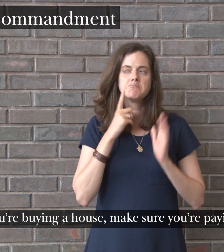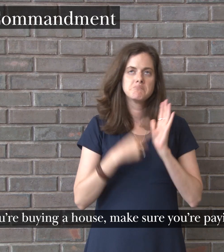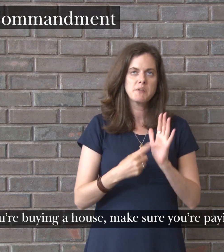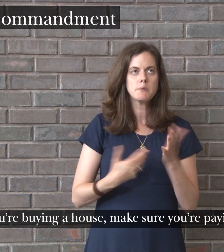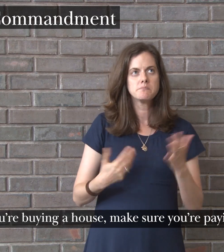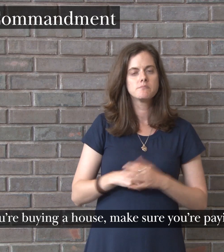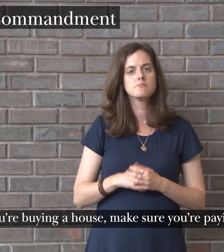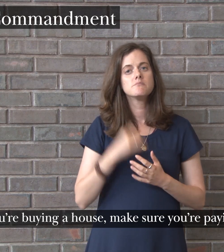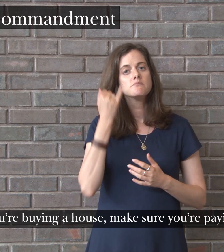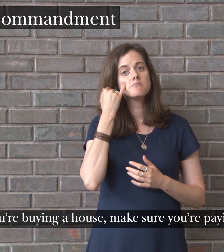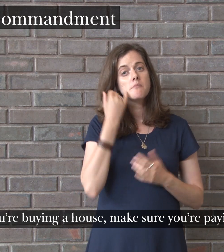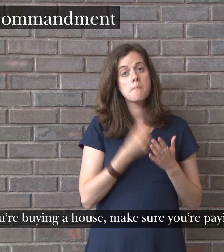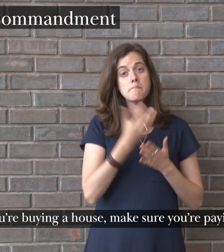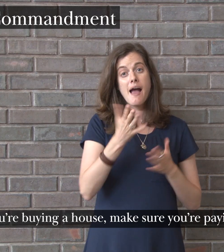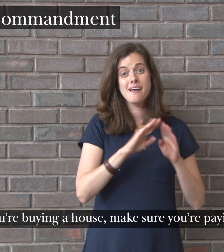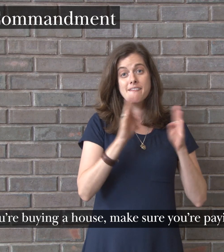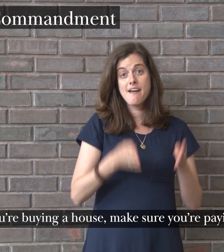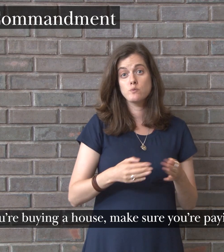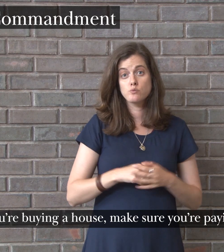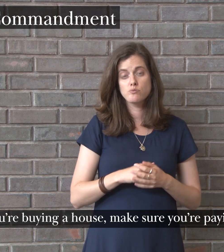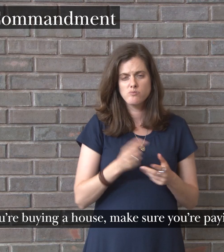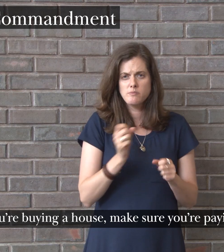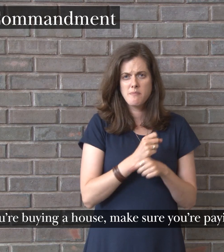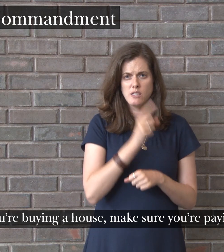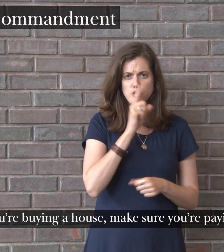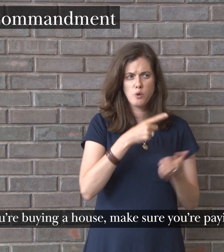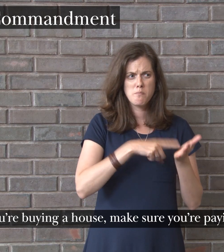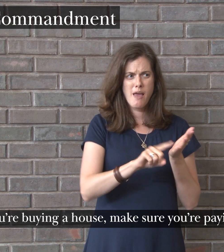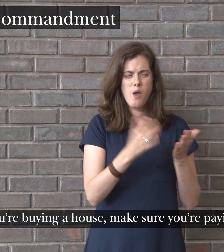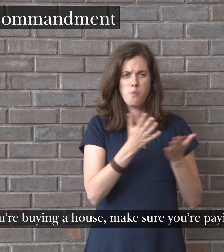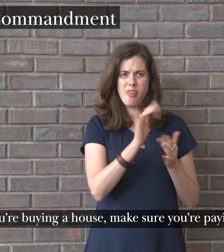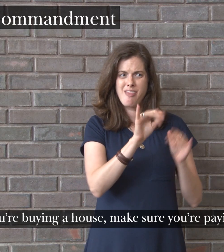If you're buying a house, make sure you're paying for what it's worth.